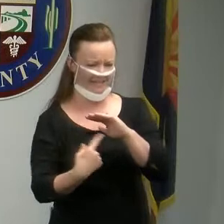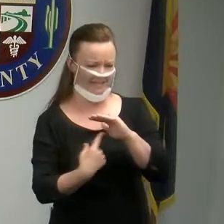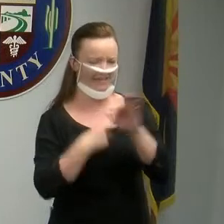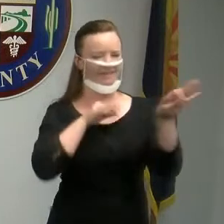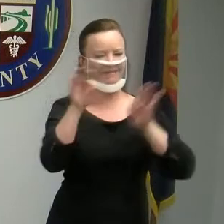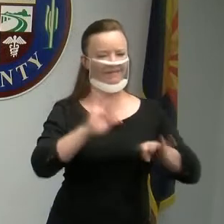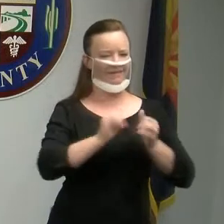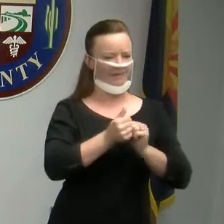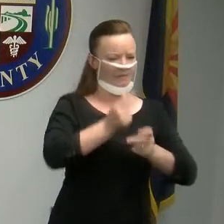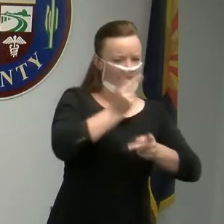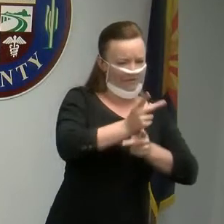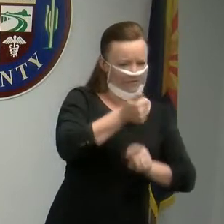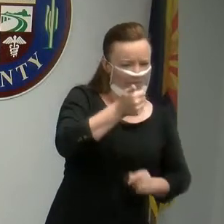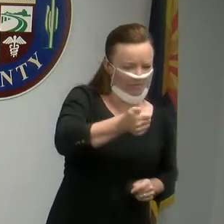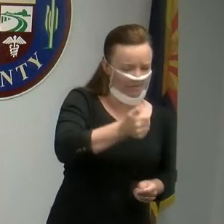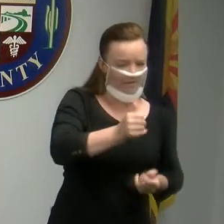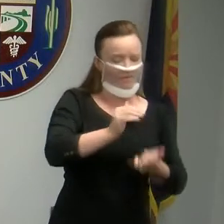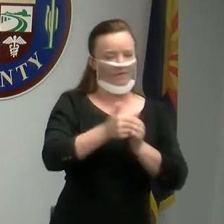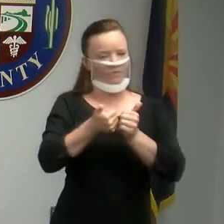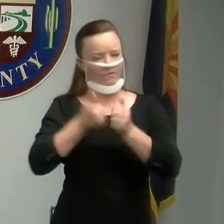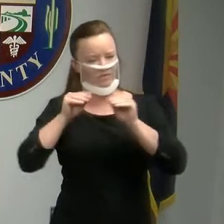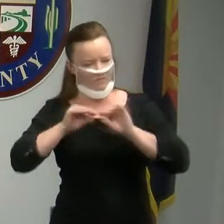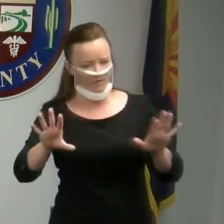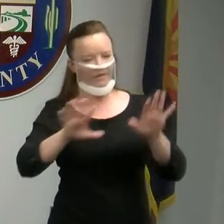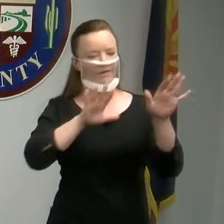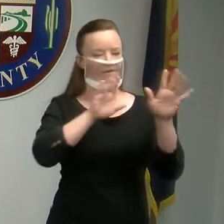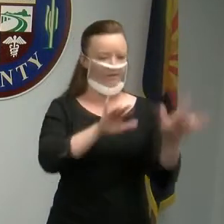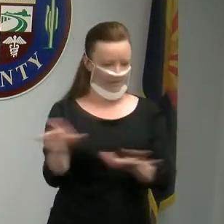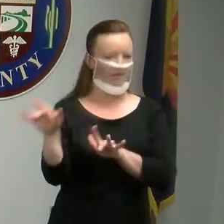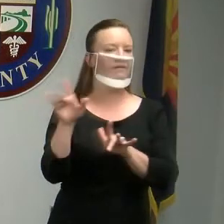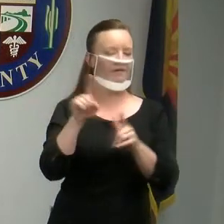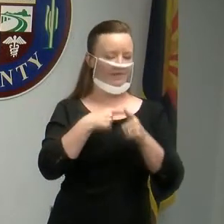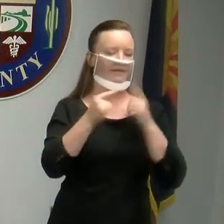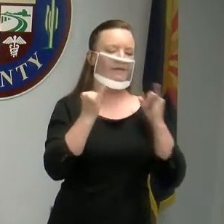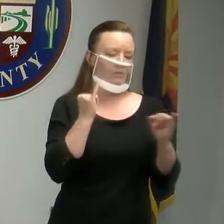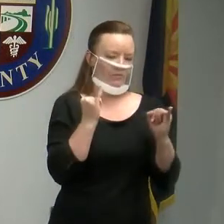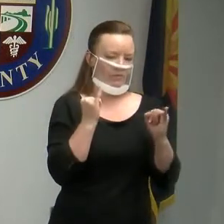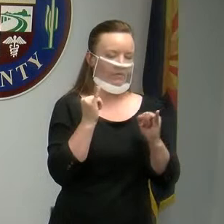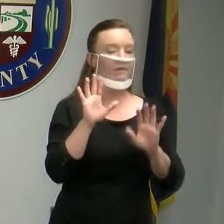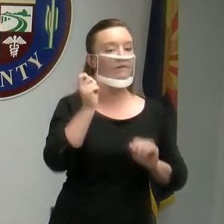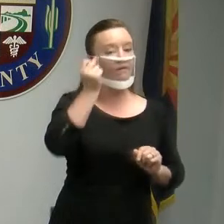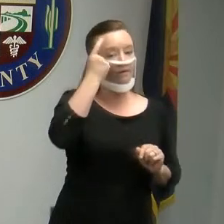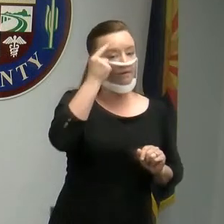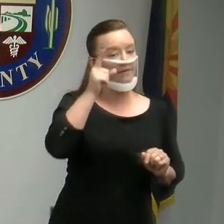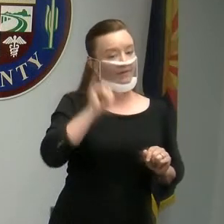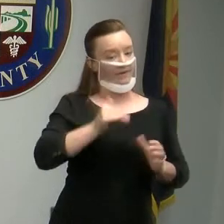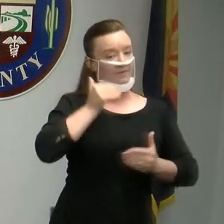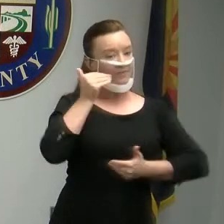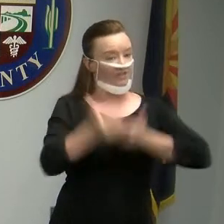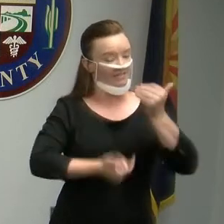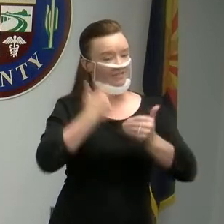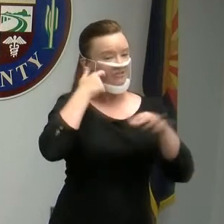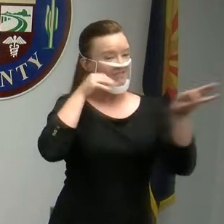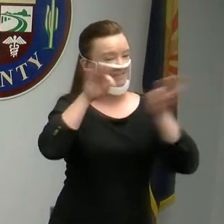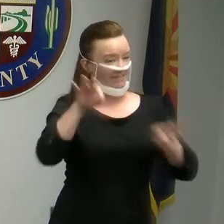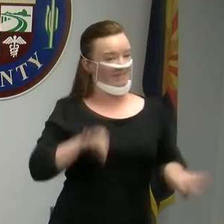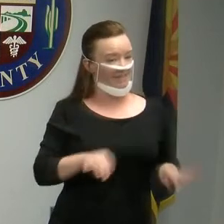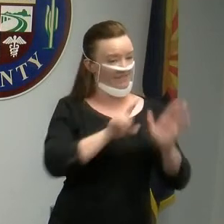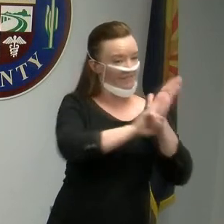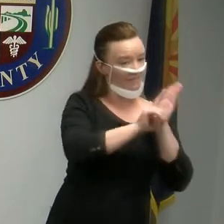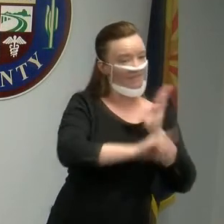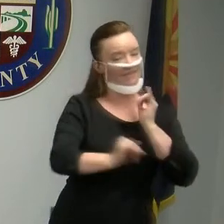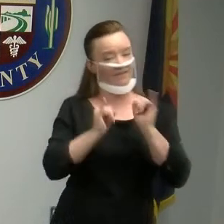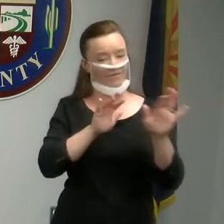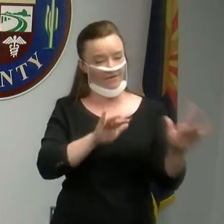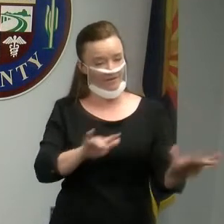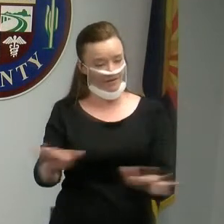they would interview that case if that person then became a case. We do this same process, the same kind of work, only it's typically